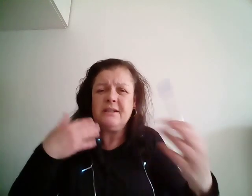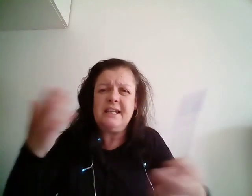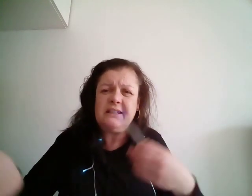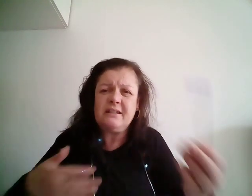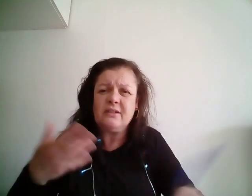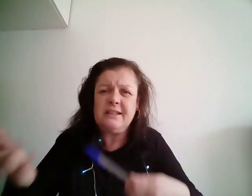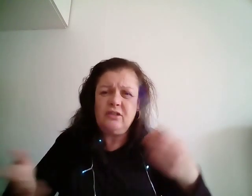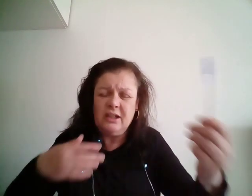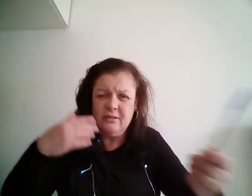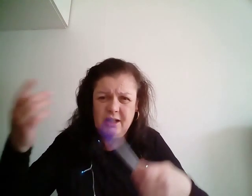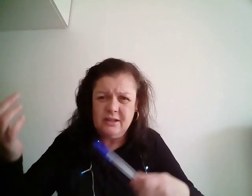he discusses, you know,